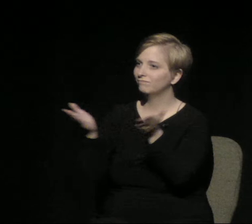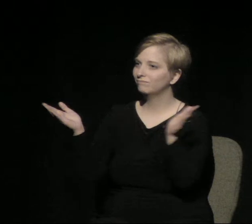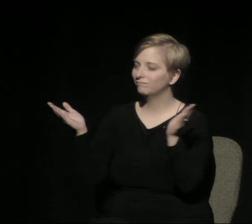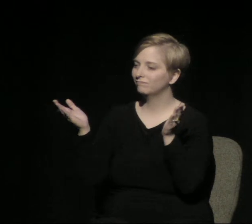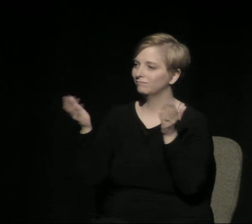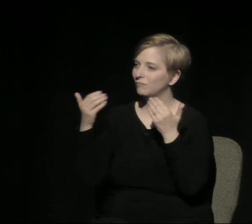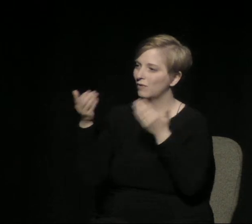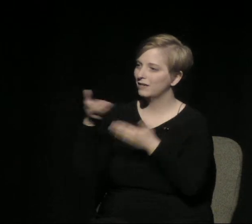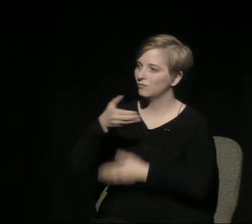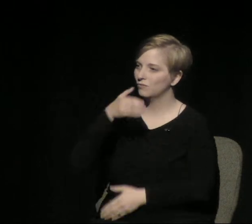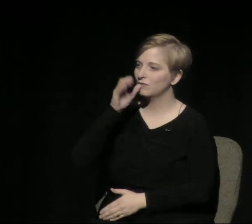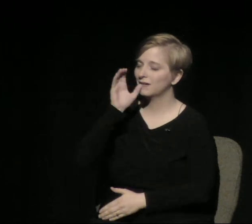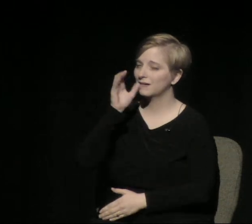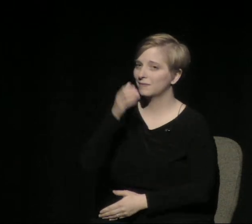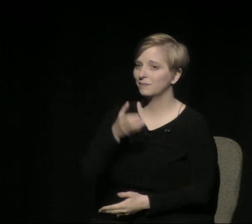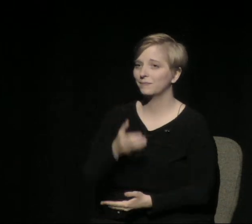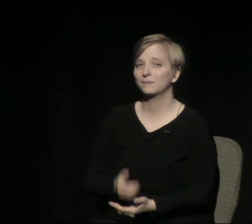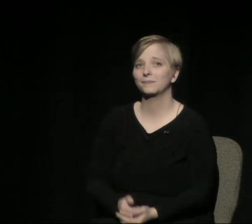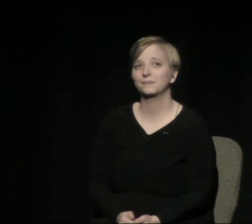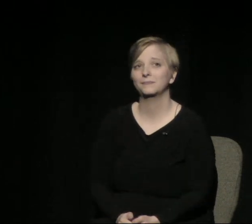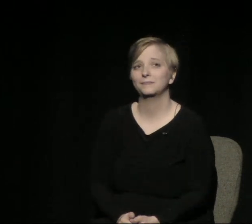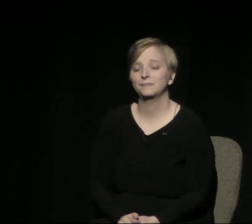drink."